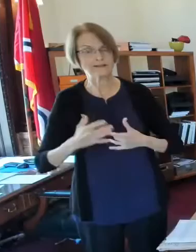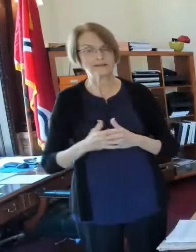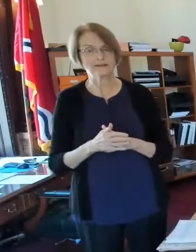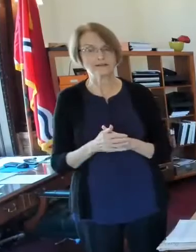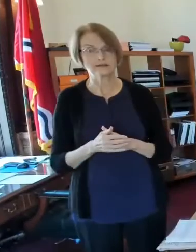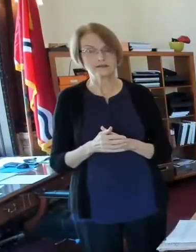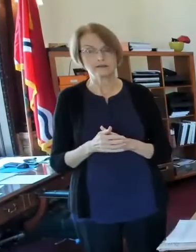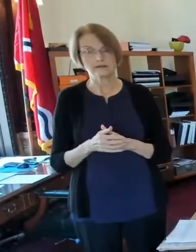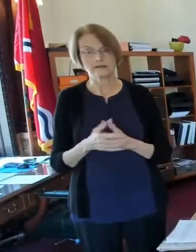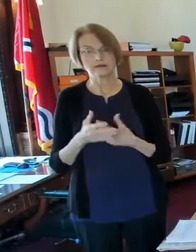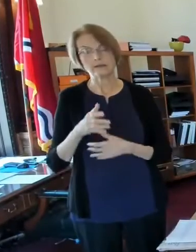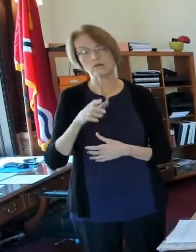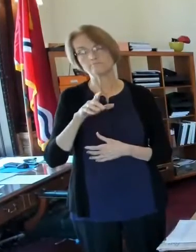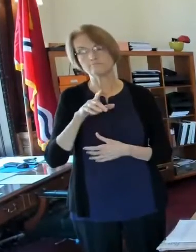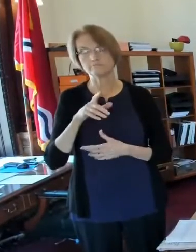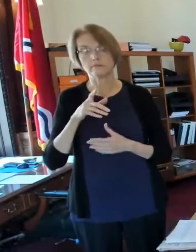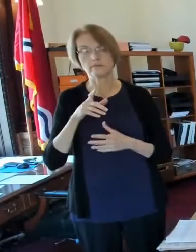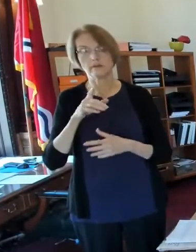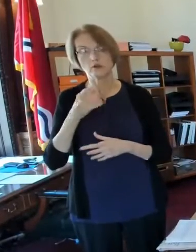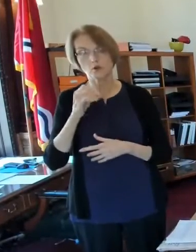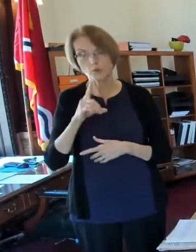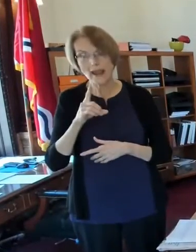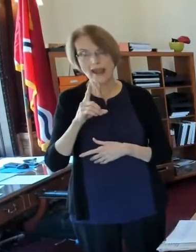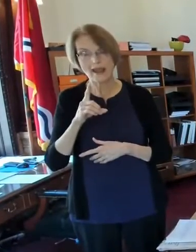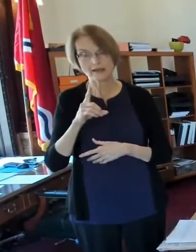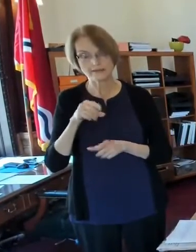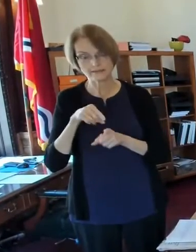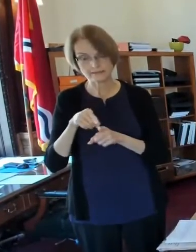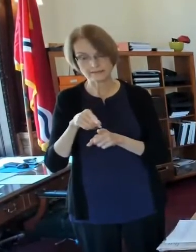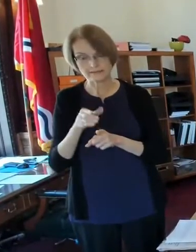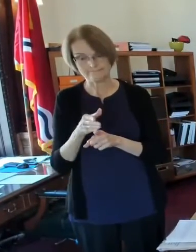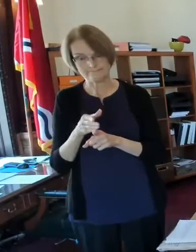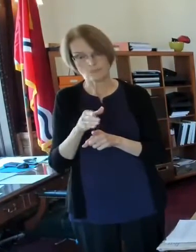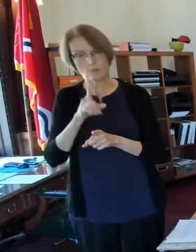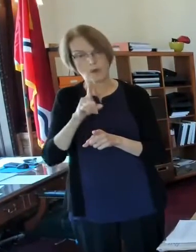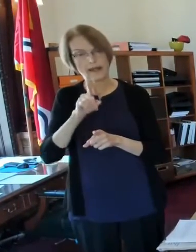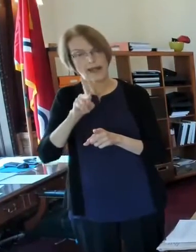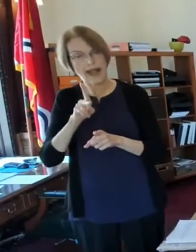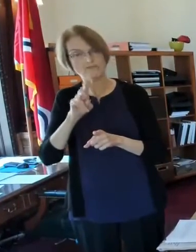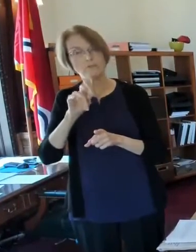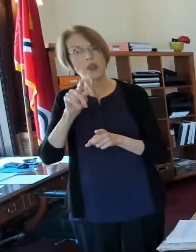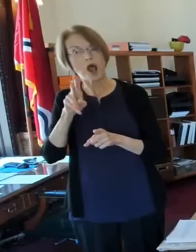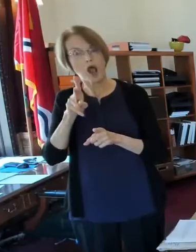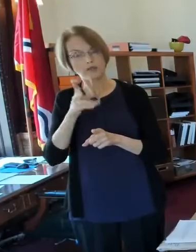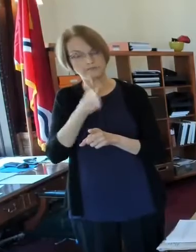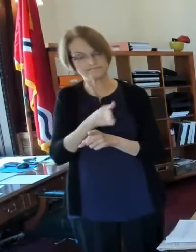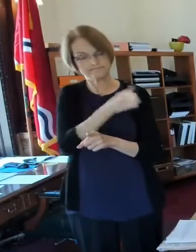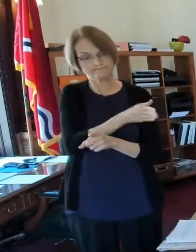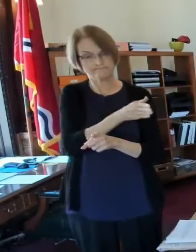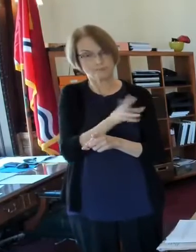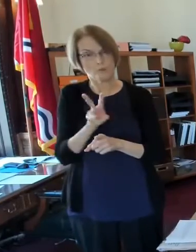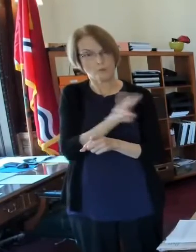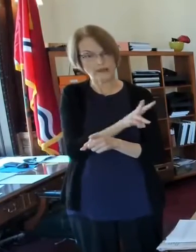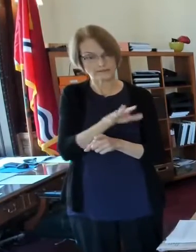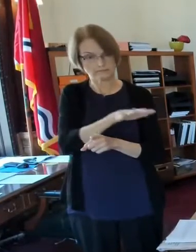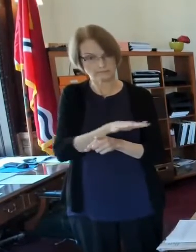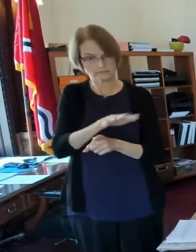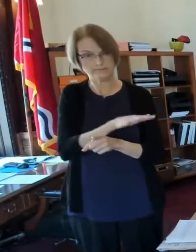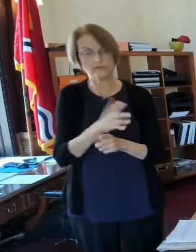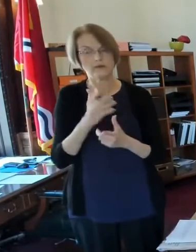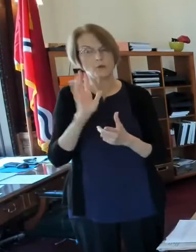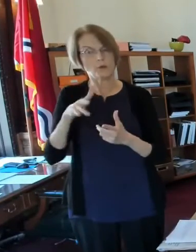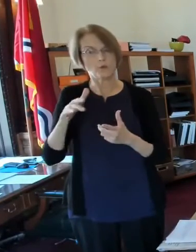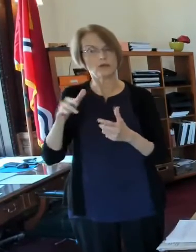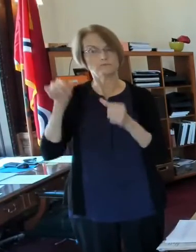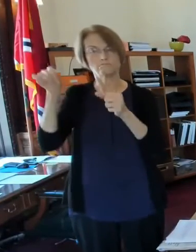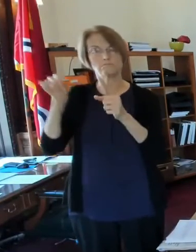It's about a block and a half from Grand West. We'll put a link to the pictures. This is a